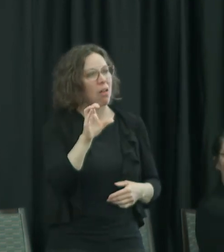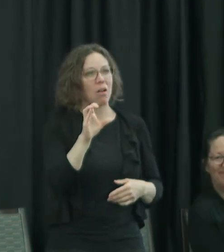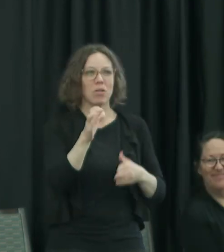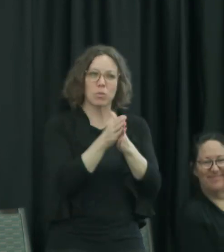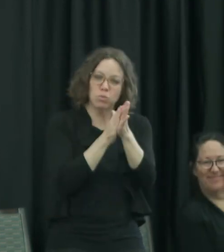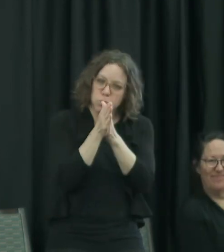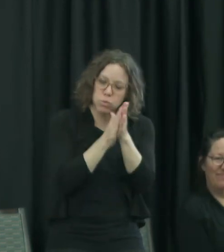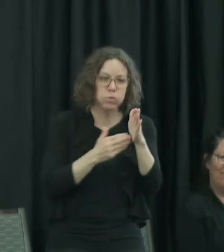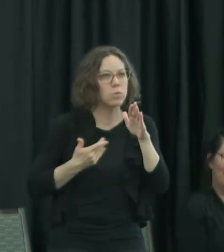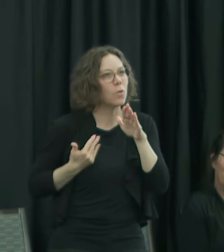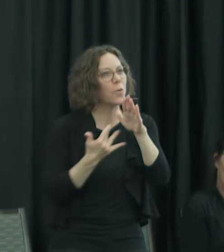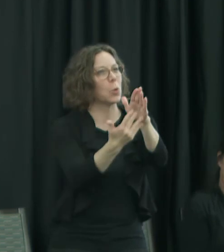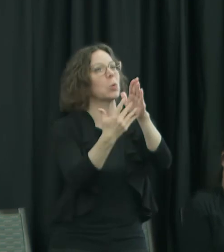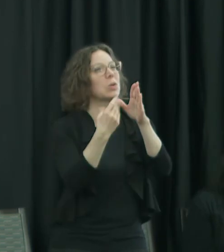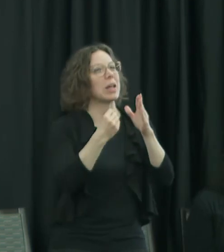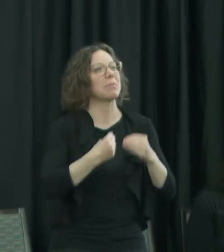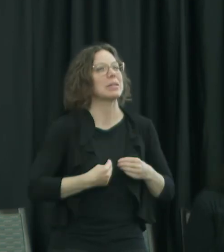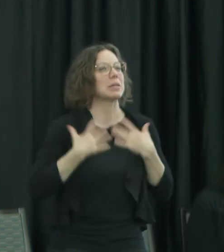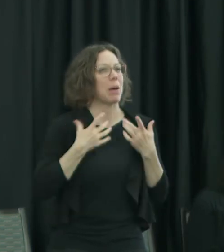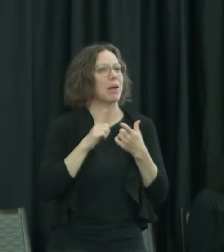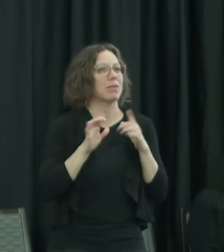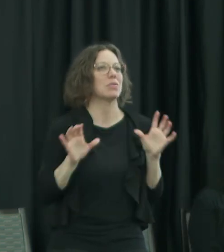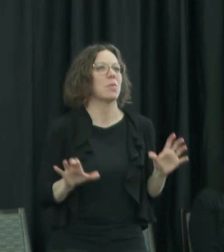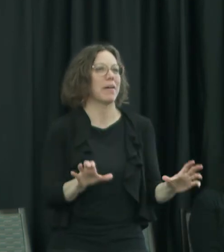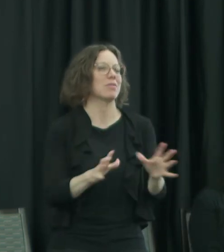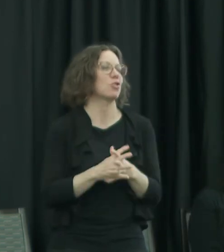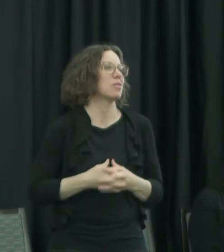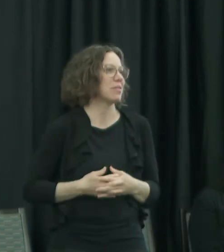him and inspired him into action.